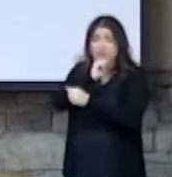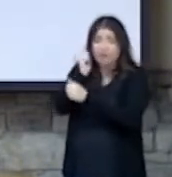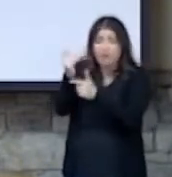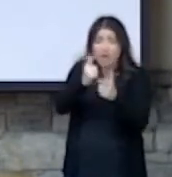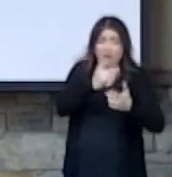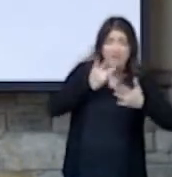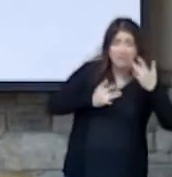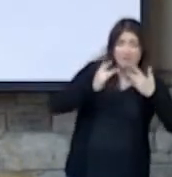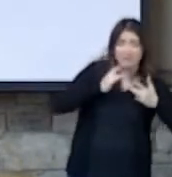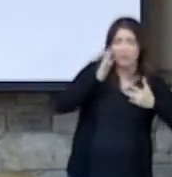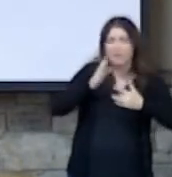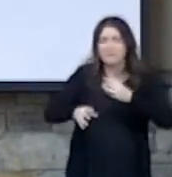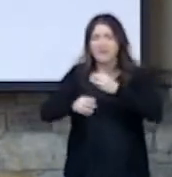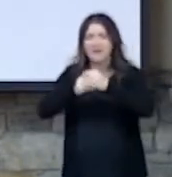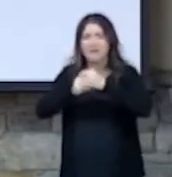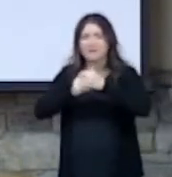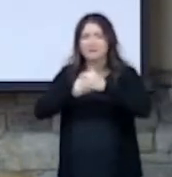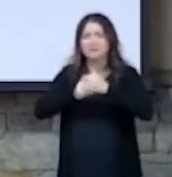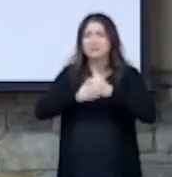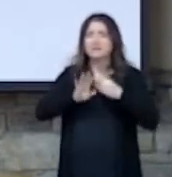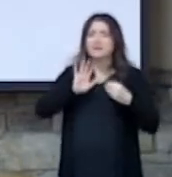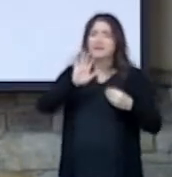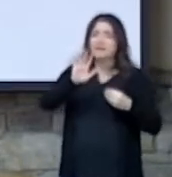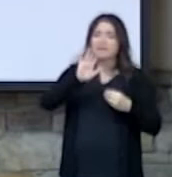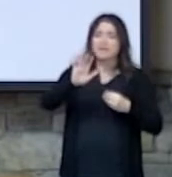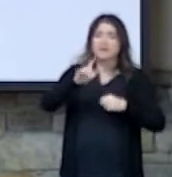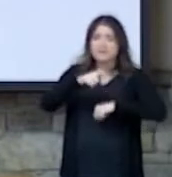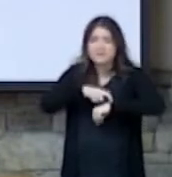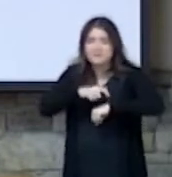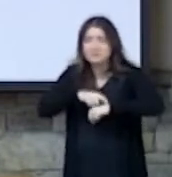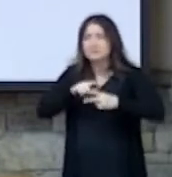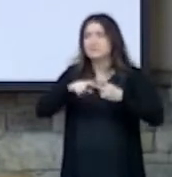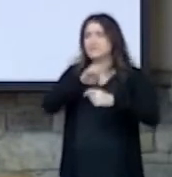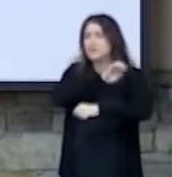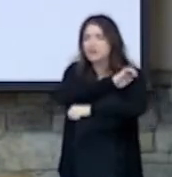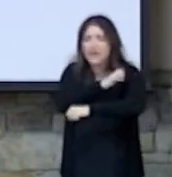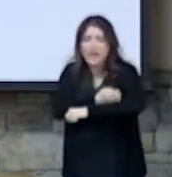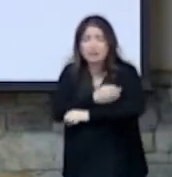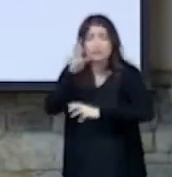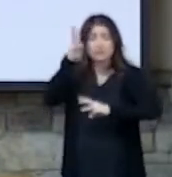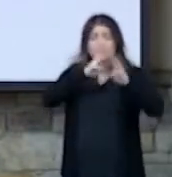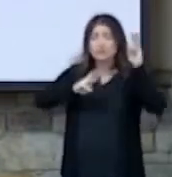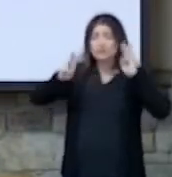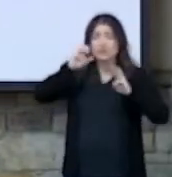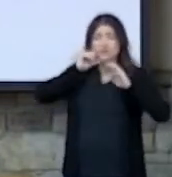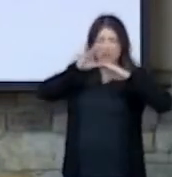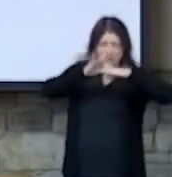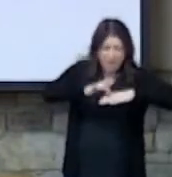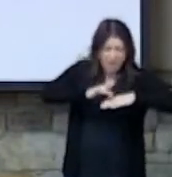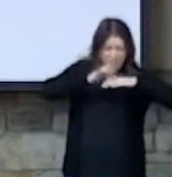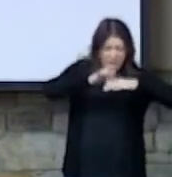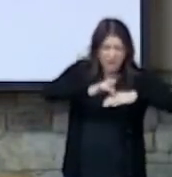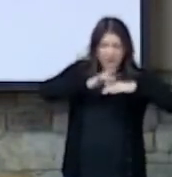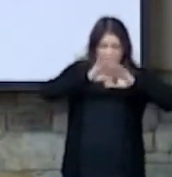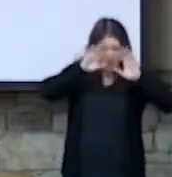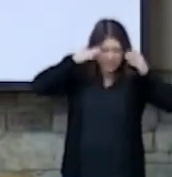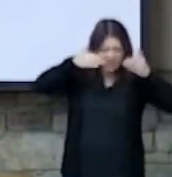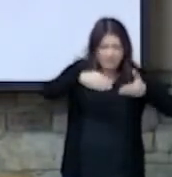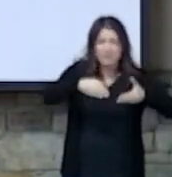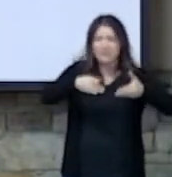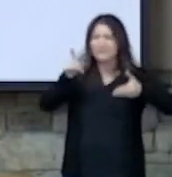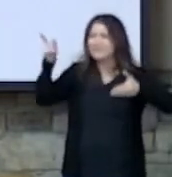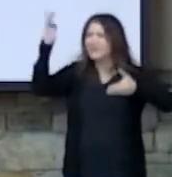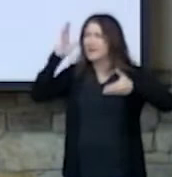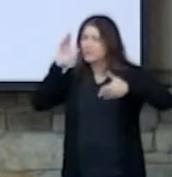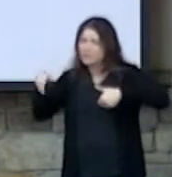them. That their time and their energy and their worries should not go towards things that God was going to provide